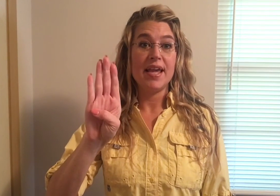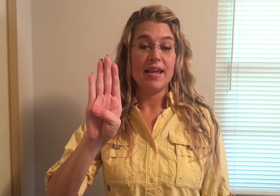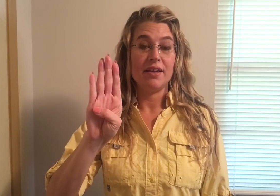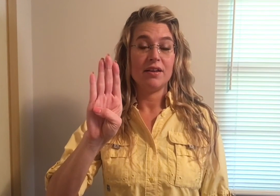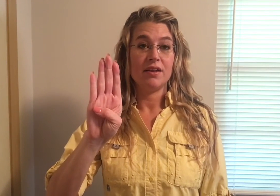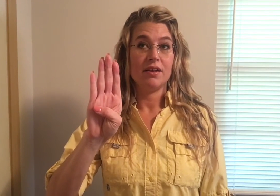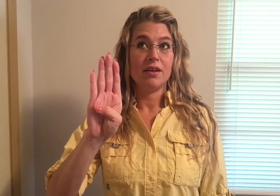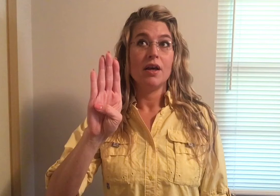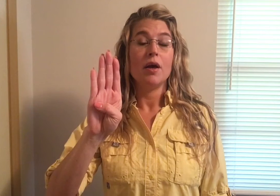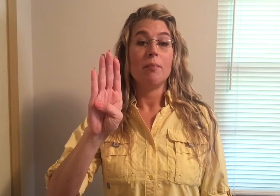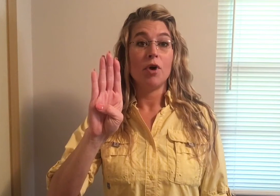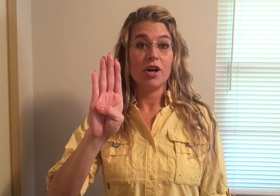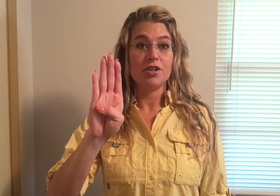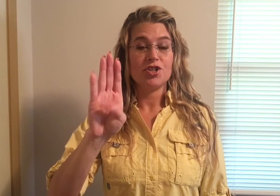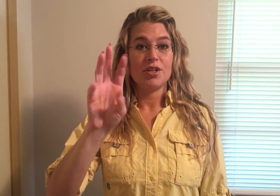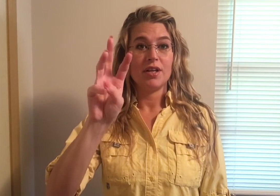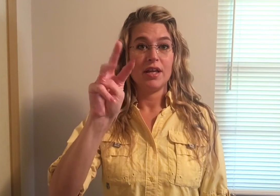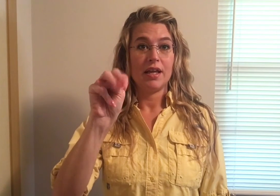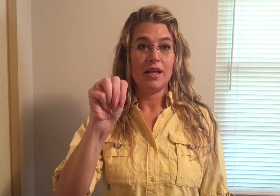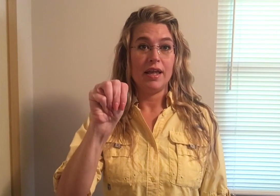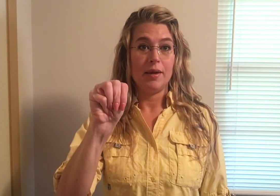F-E-B. March,